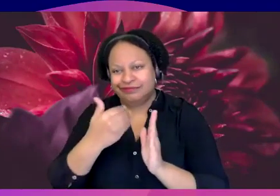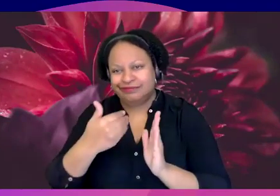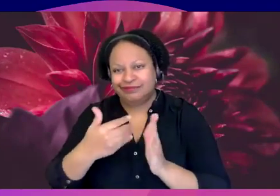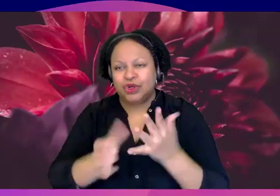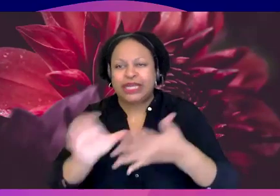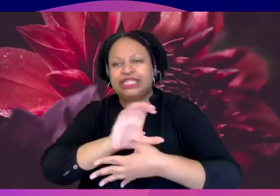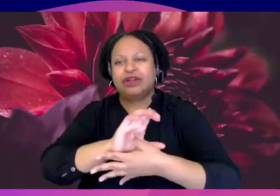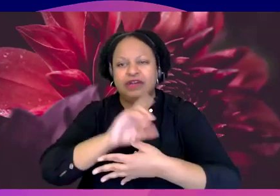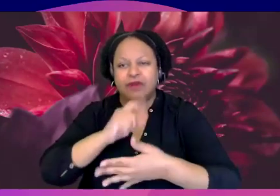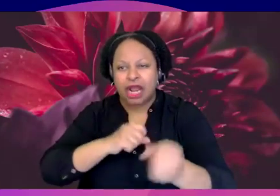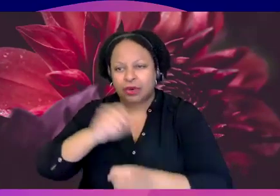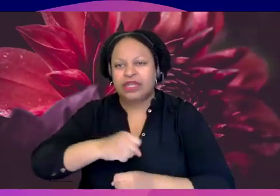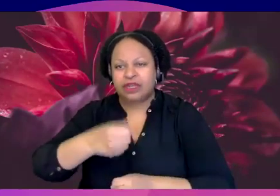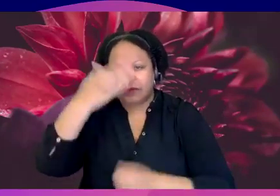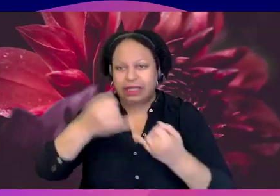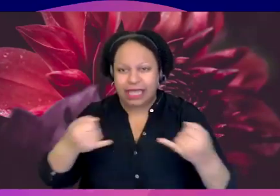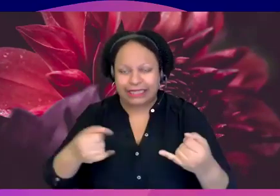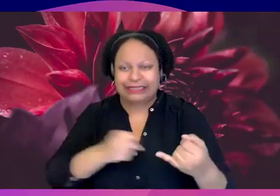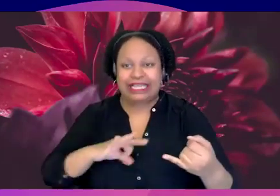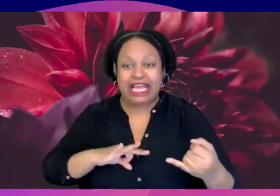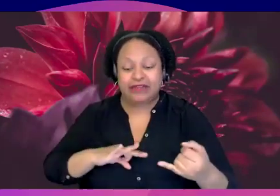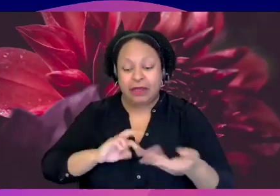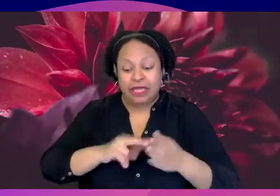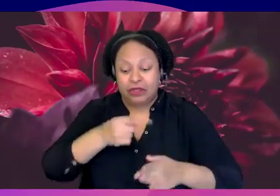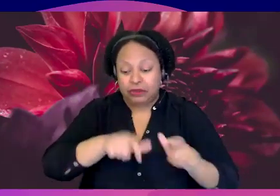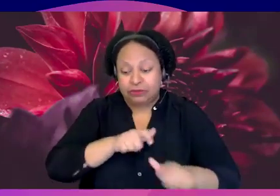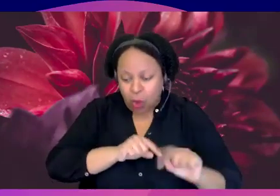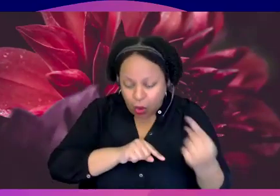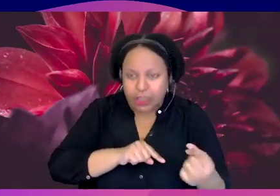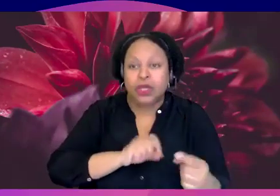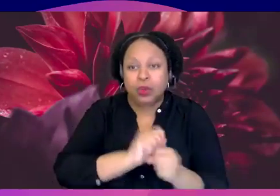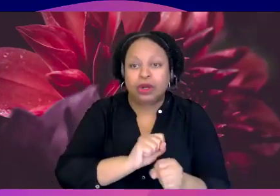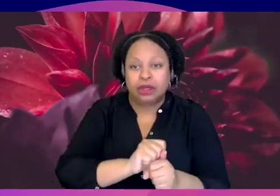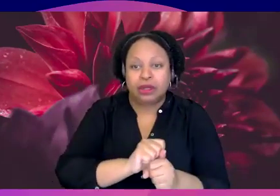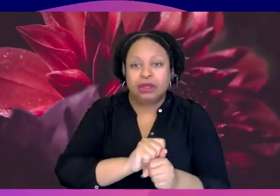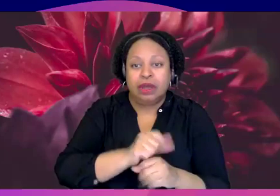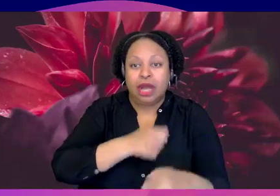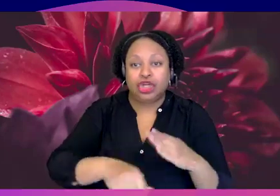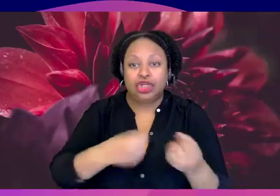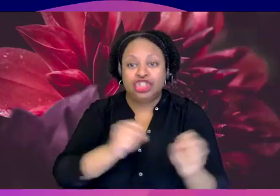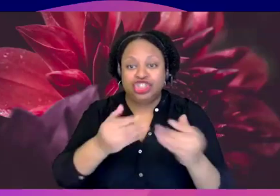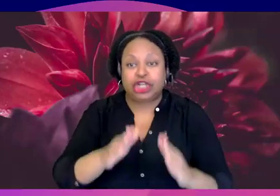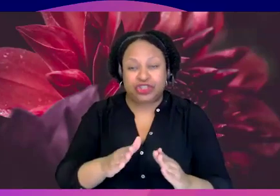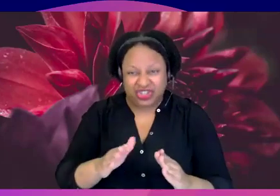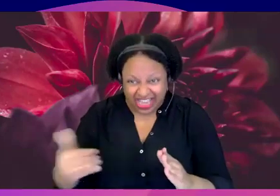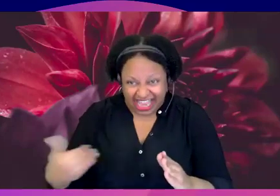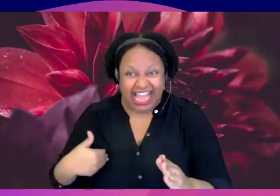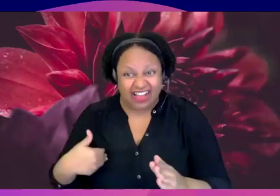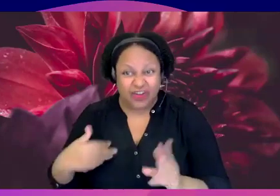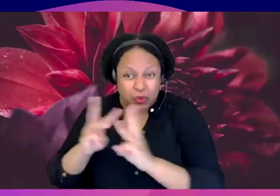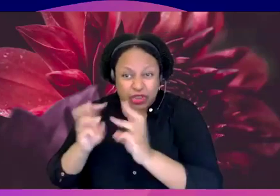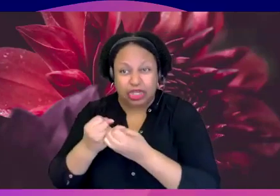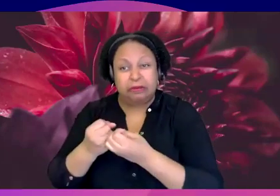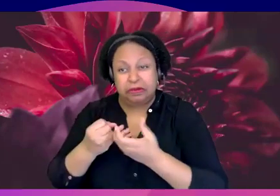positions that have only worked in shelters. Are there orientation workshops for people interested in working in GBV shelters so they